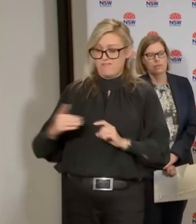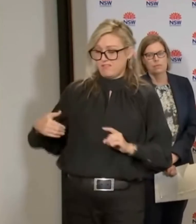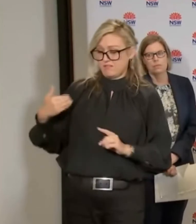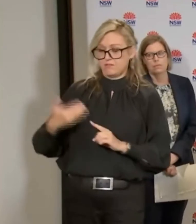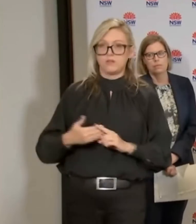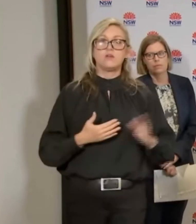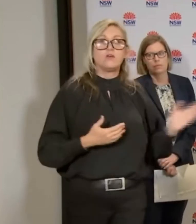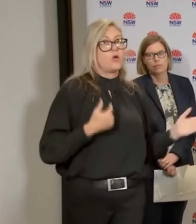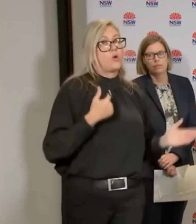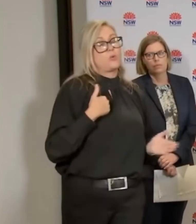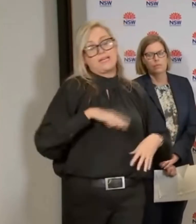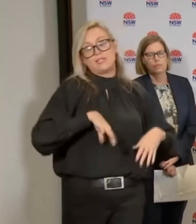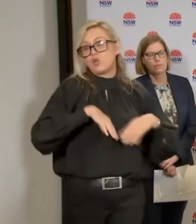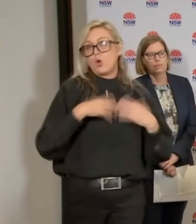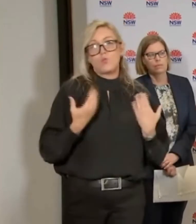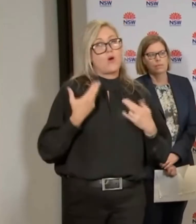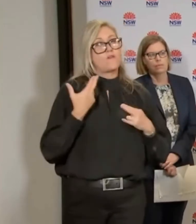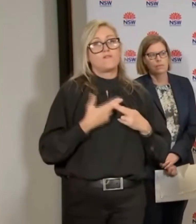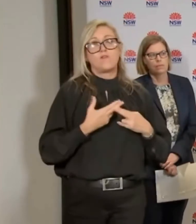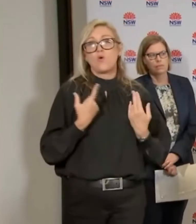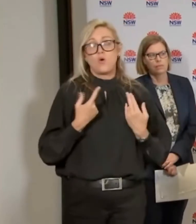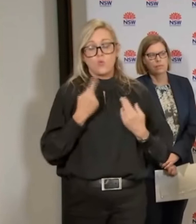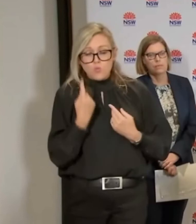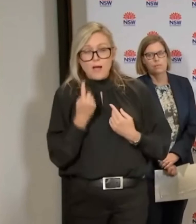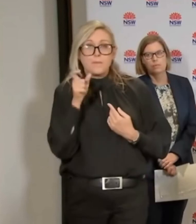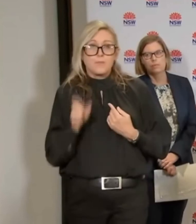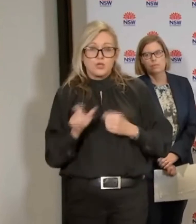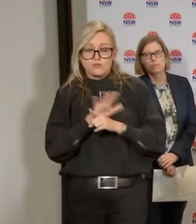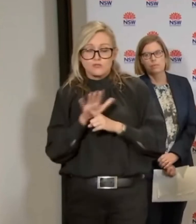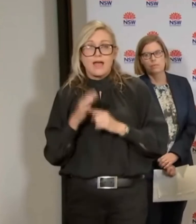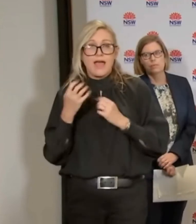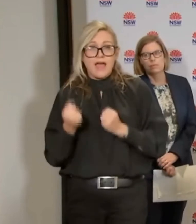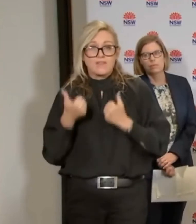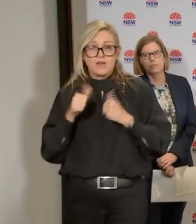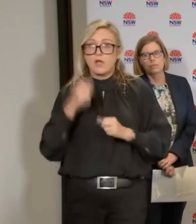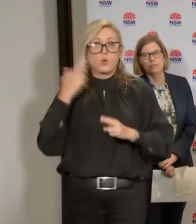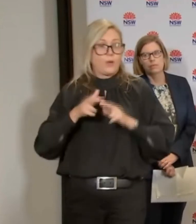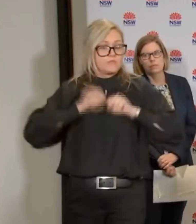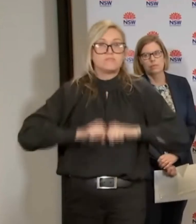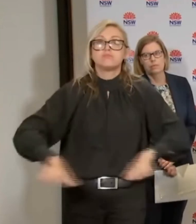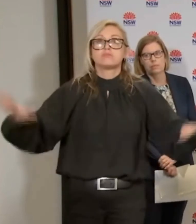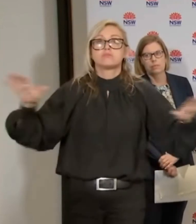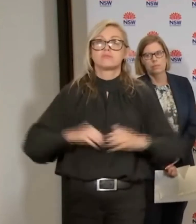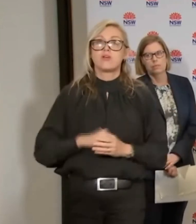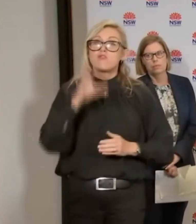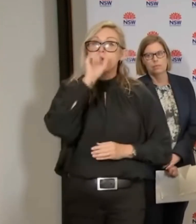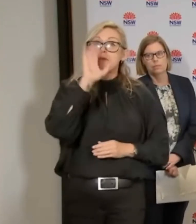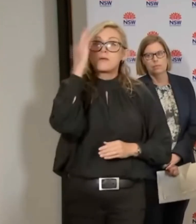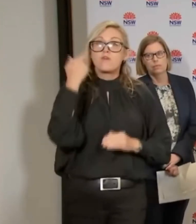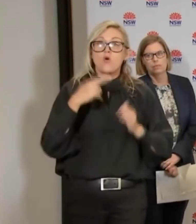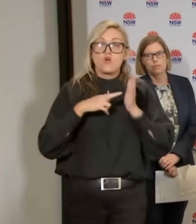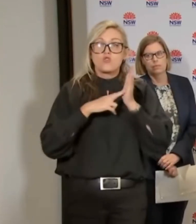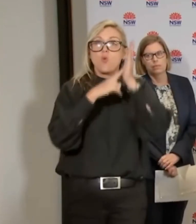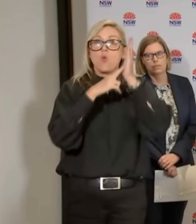super spreading event. So remember, we didn't have community transmission before Northern Beaches either, but it snuck out of the quarantine system, and that's our biggest